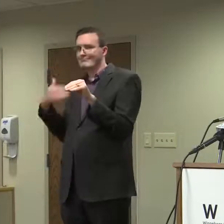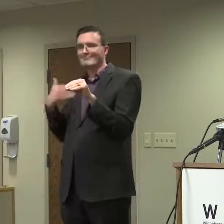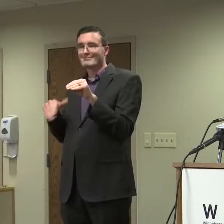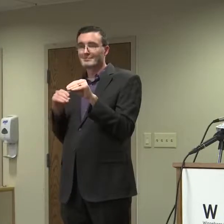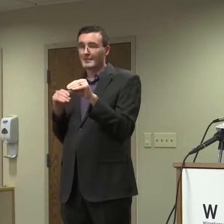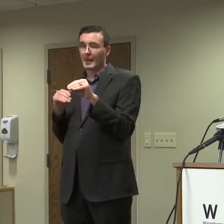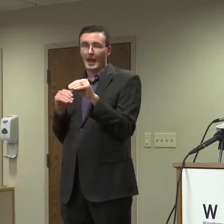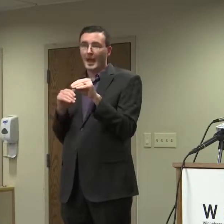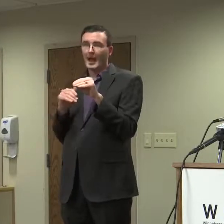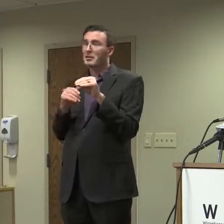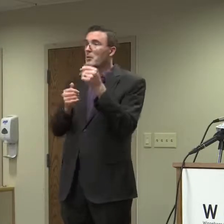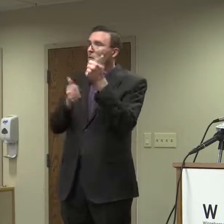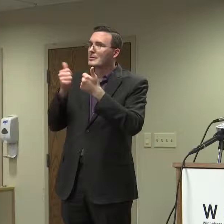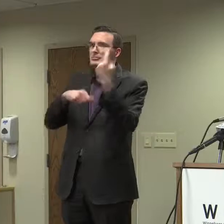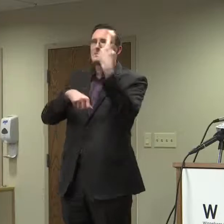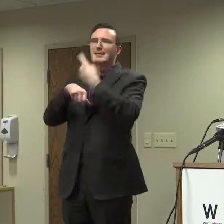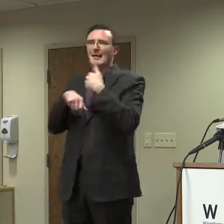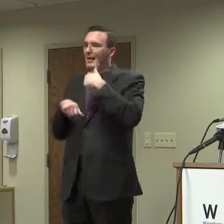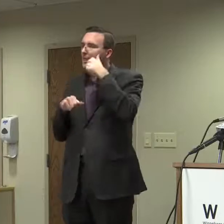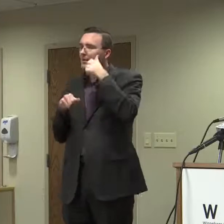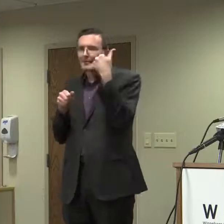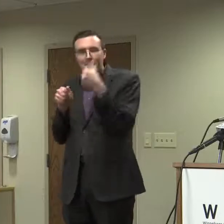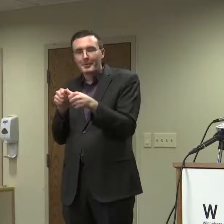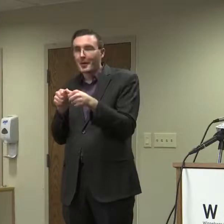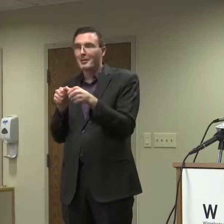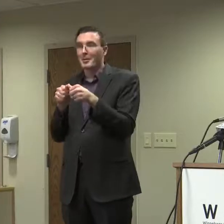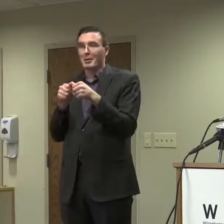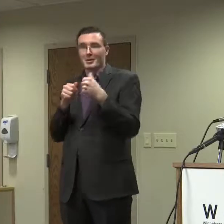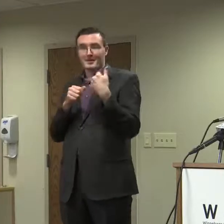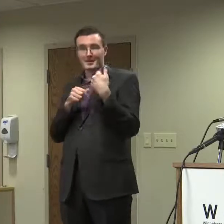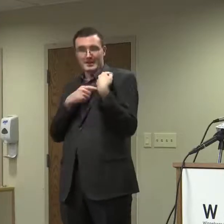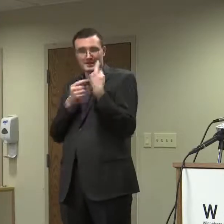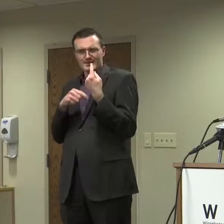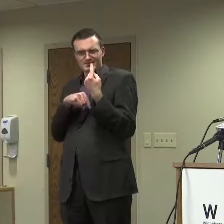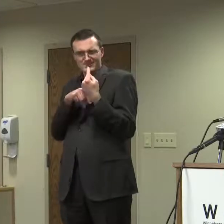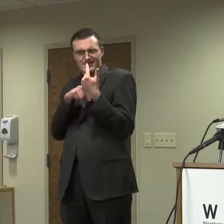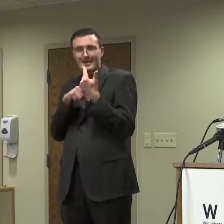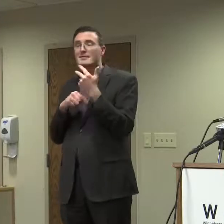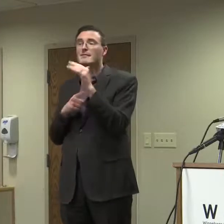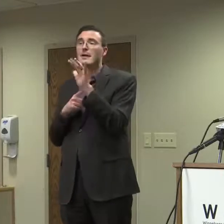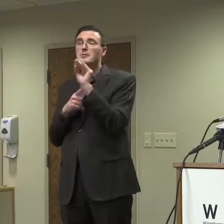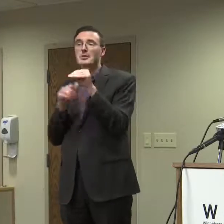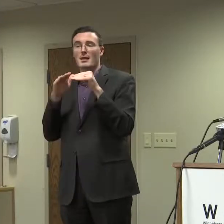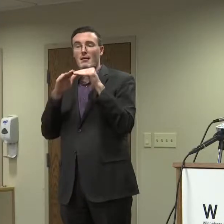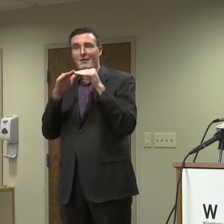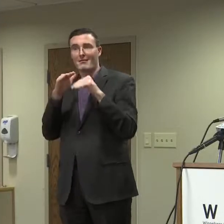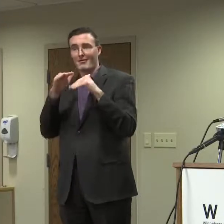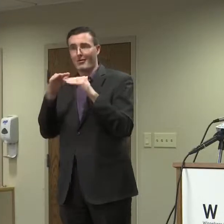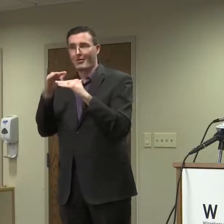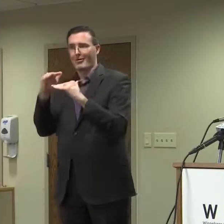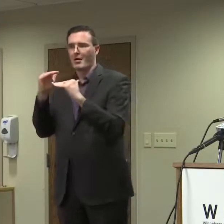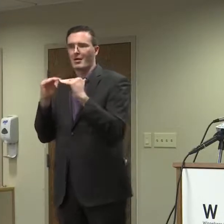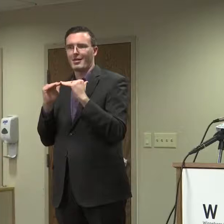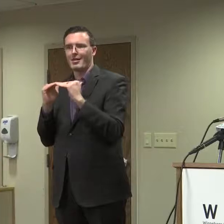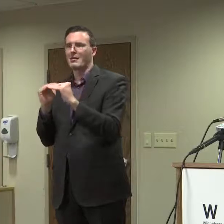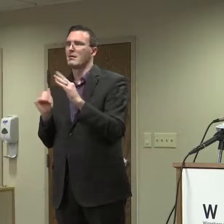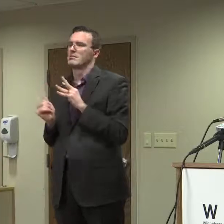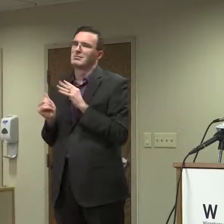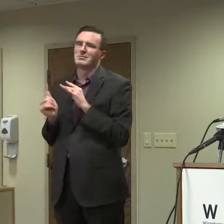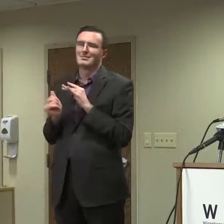under 5, and I believe this is now 2, maybe 3 days that we've been under 5, and that's a testament to the